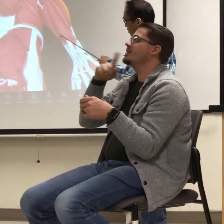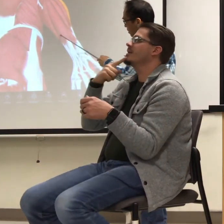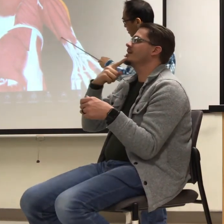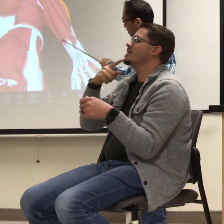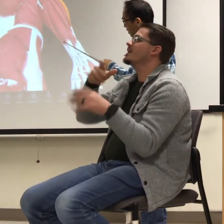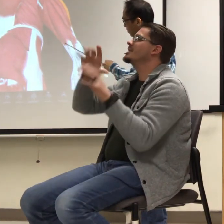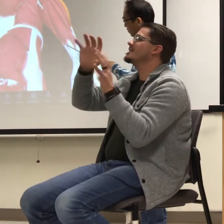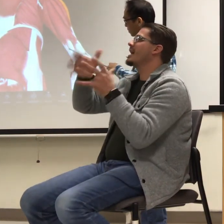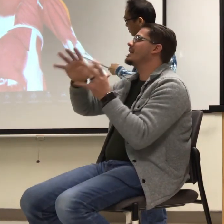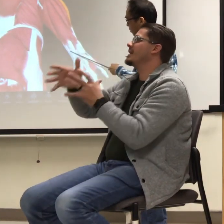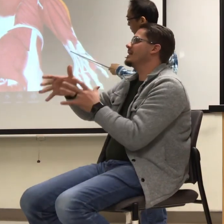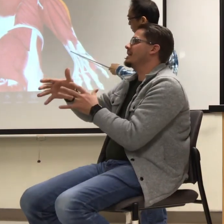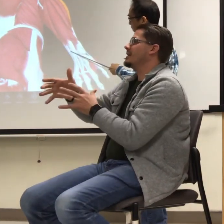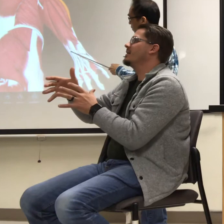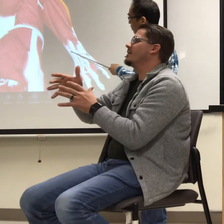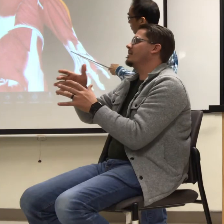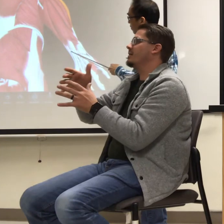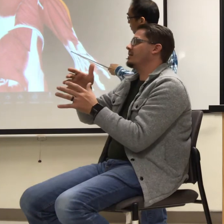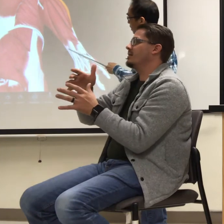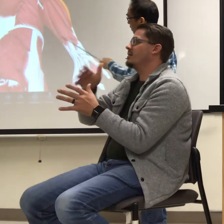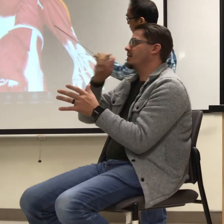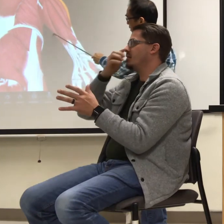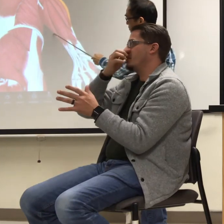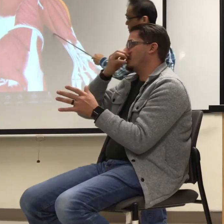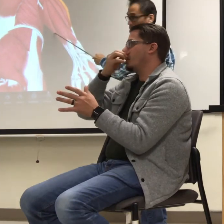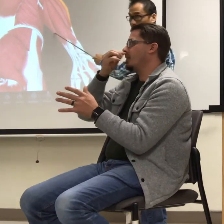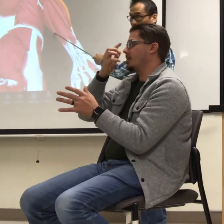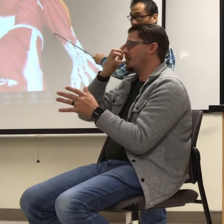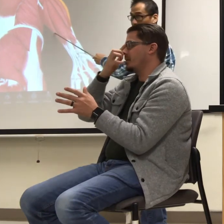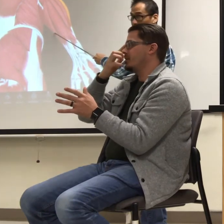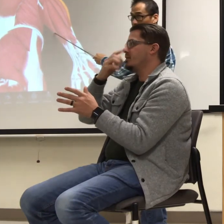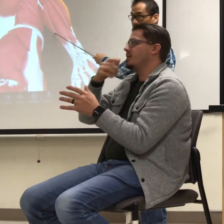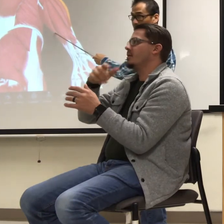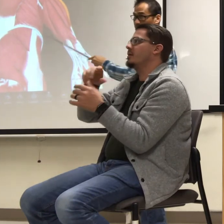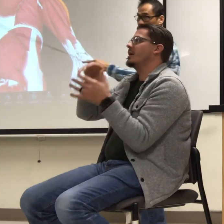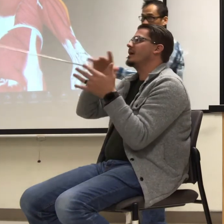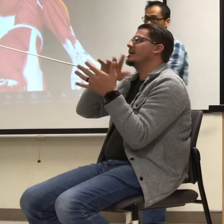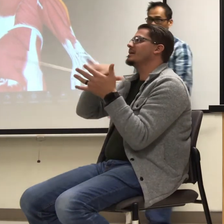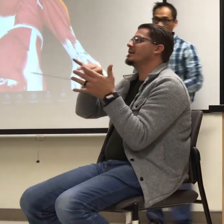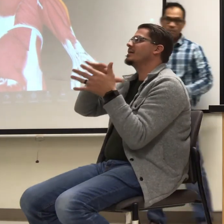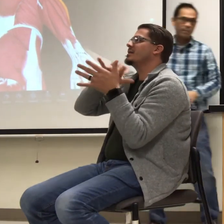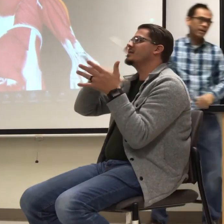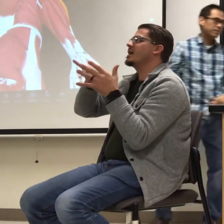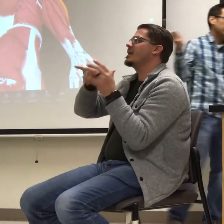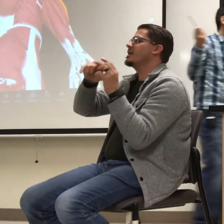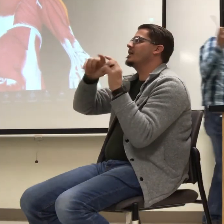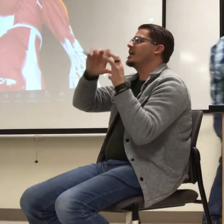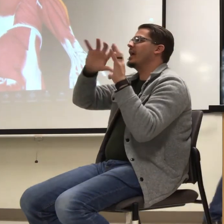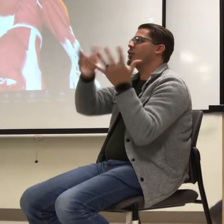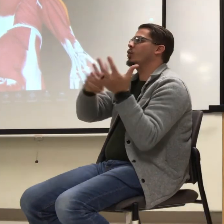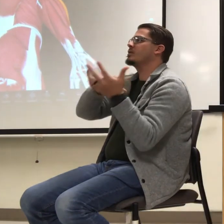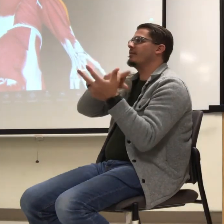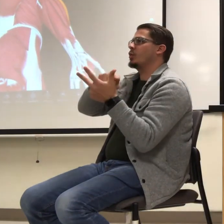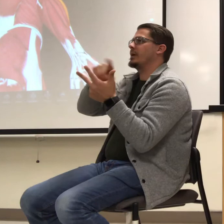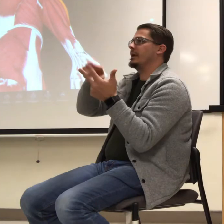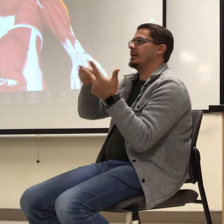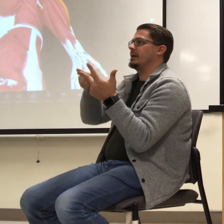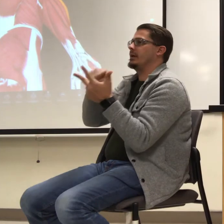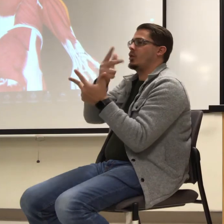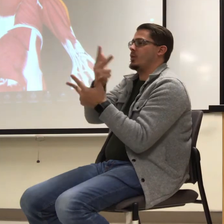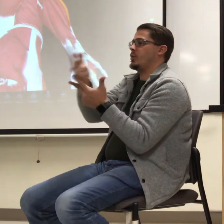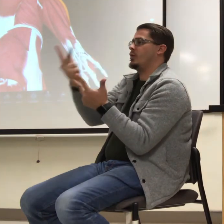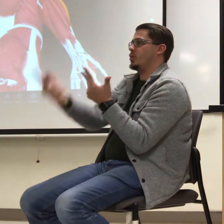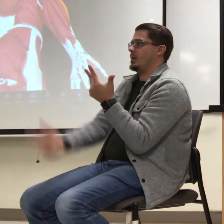it's really slender muscle right there. And then Extensor Carpi Ulnaris. Let me show you Digiti Minimi by itself. It's